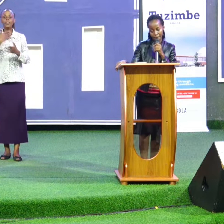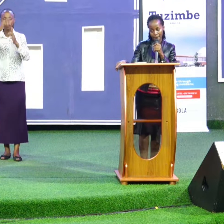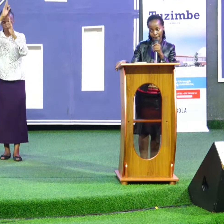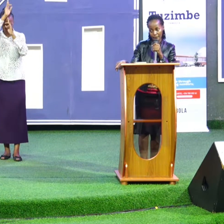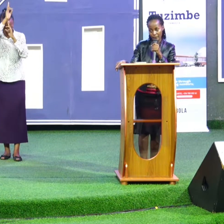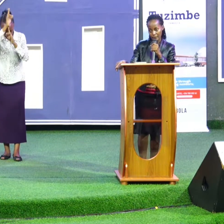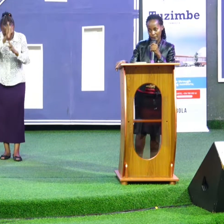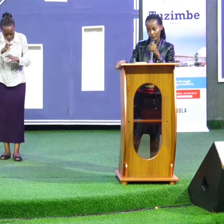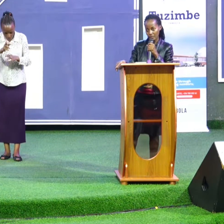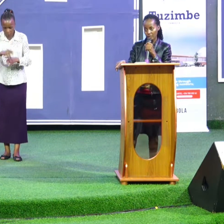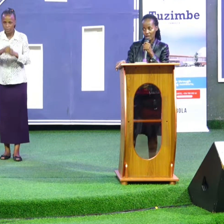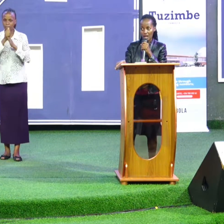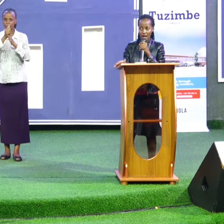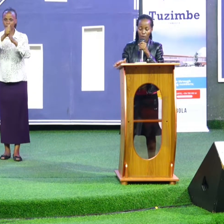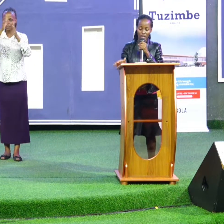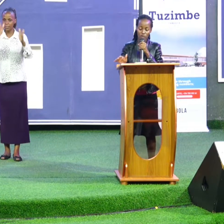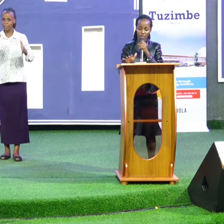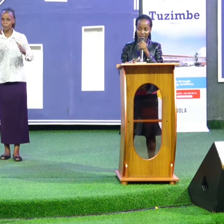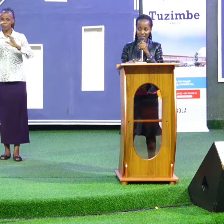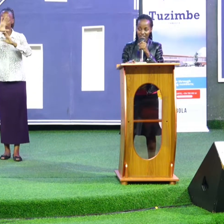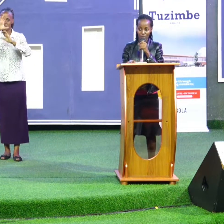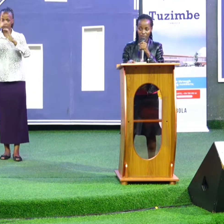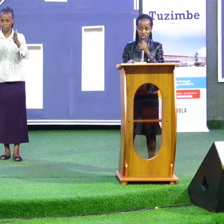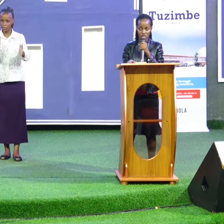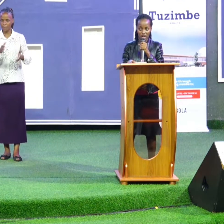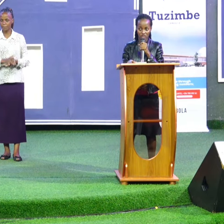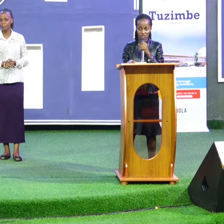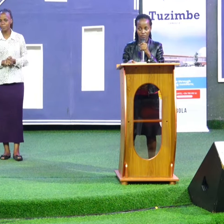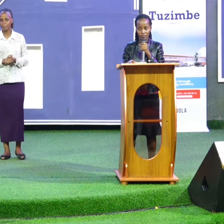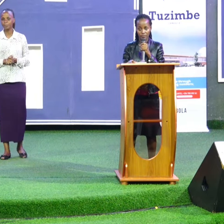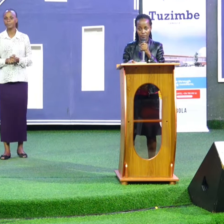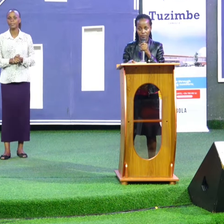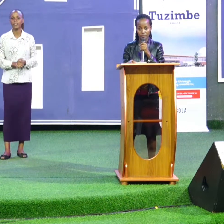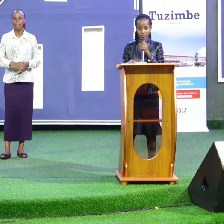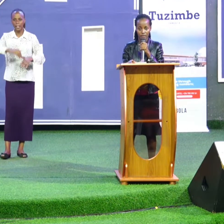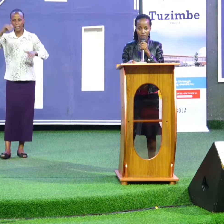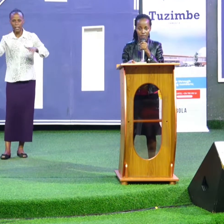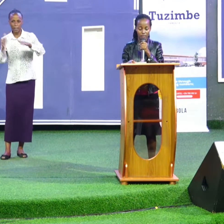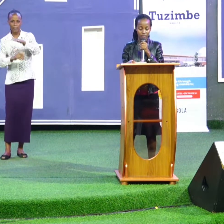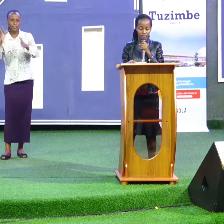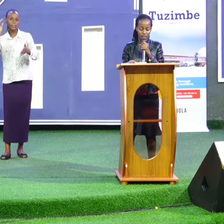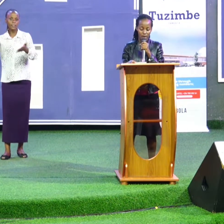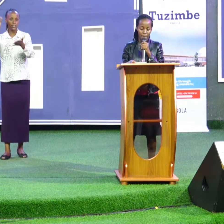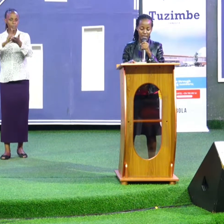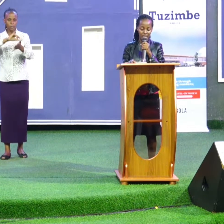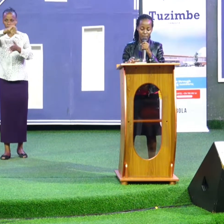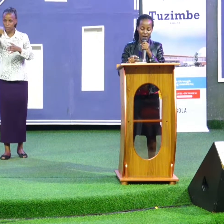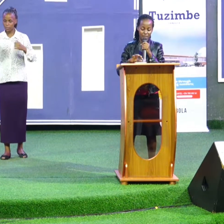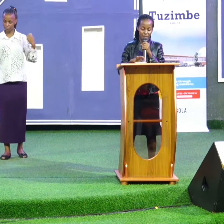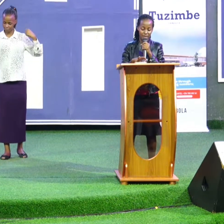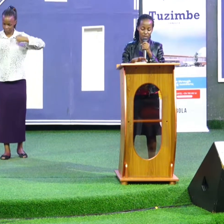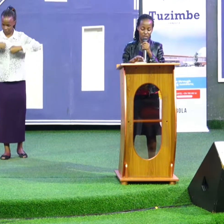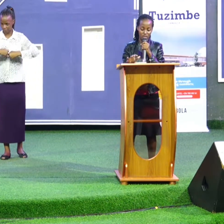ekitiibwa obukulembeze obw'ekkanisa eno. I want to honor the leadership of this church. Nga tukulemberwa taata waffe Dr. Joseph Serumaga. Being led